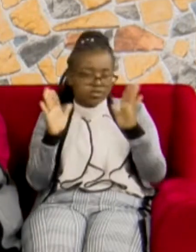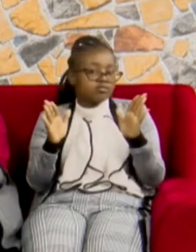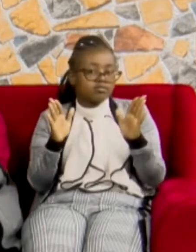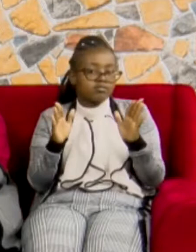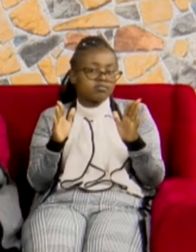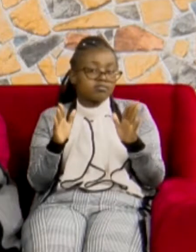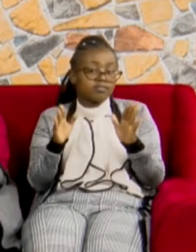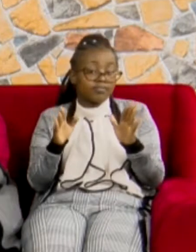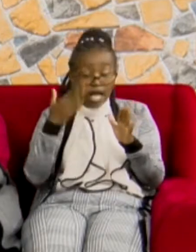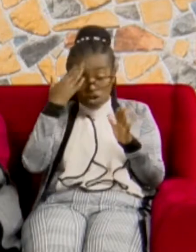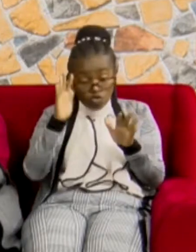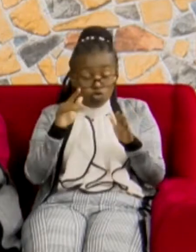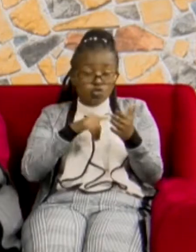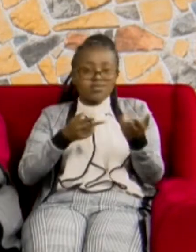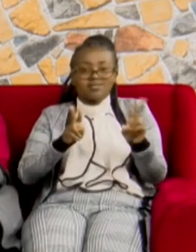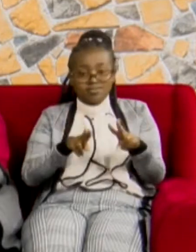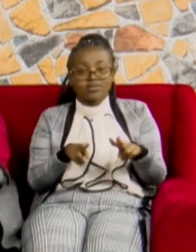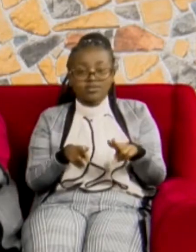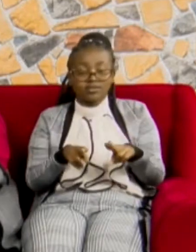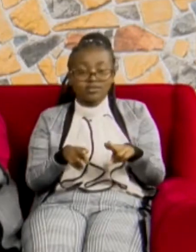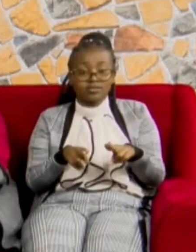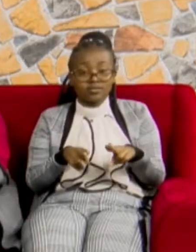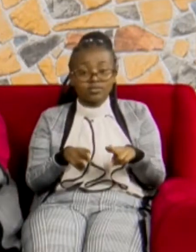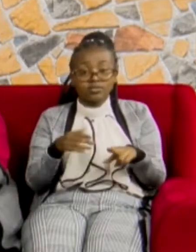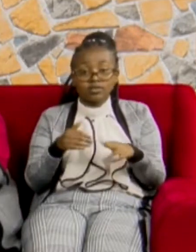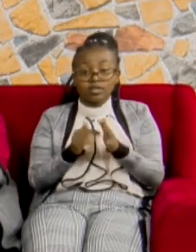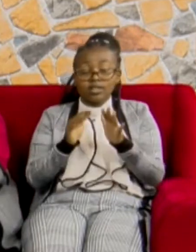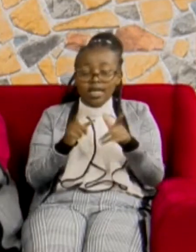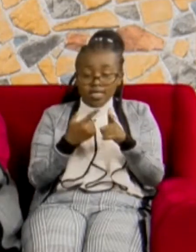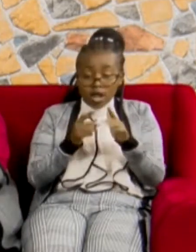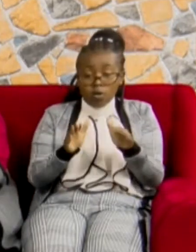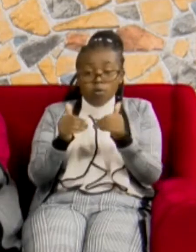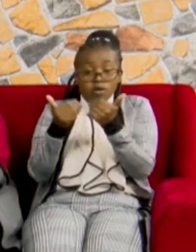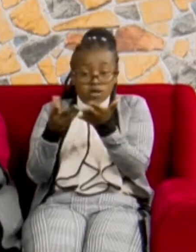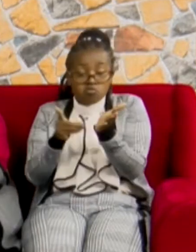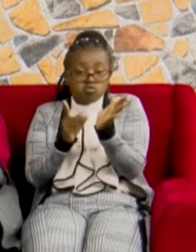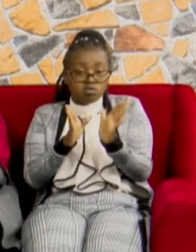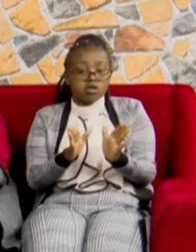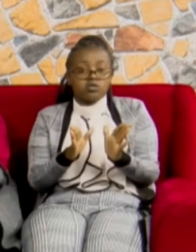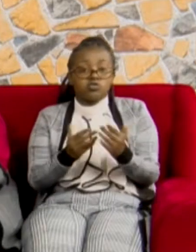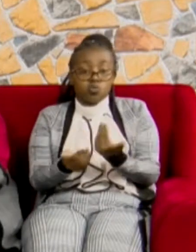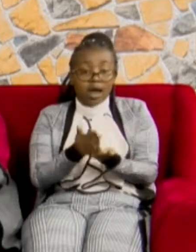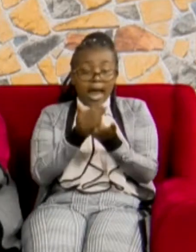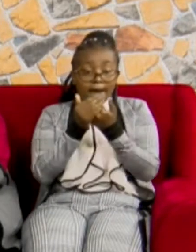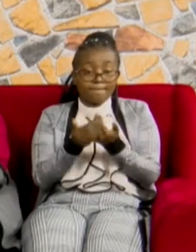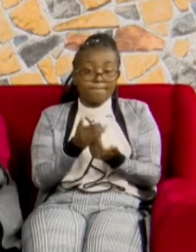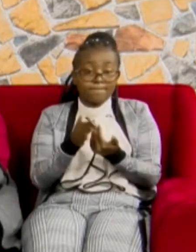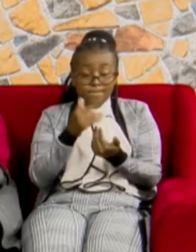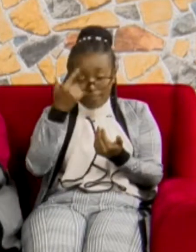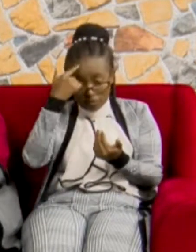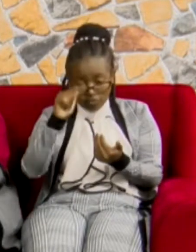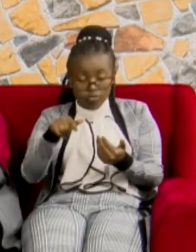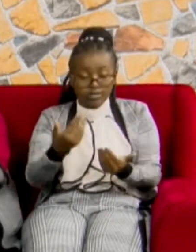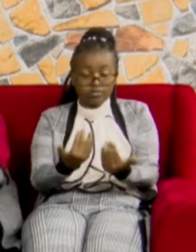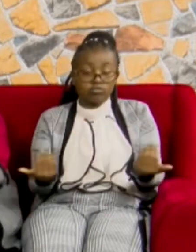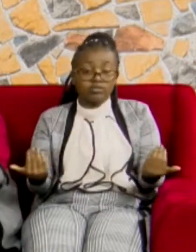read about it. So that's the point at which now we hand it over to now our doctors. So that means all of us actually need